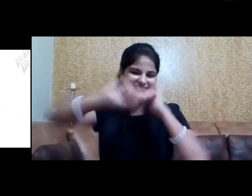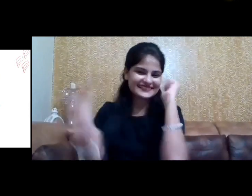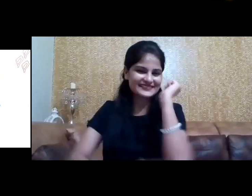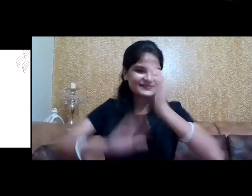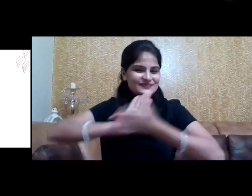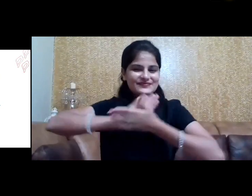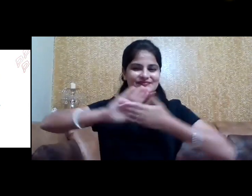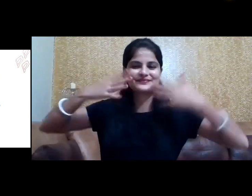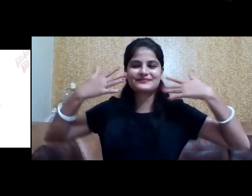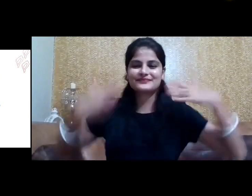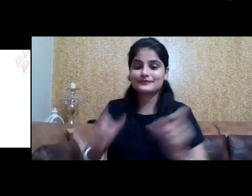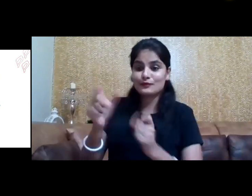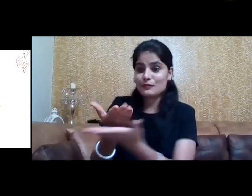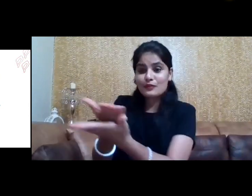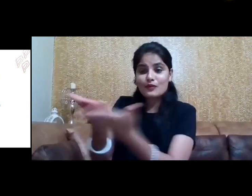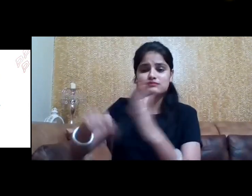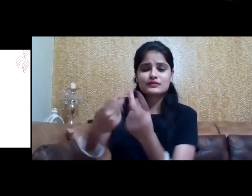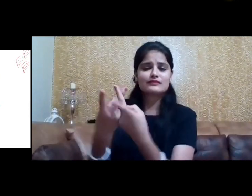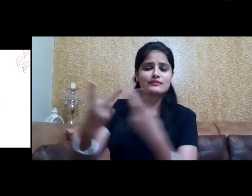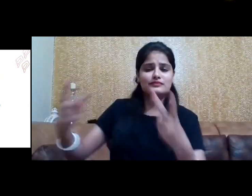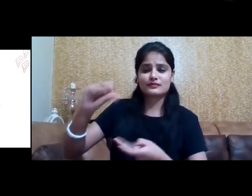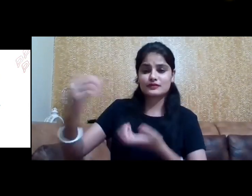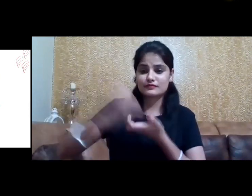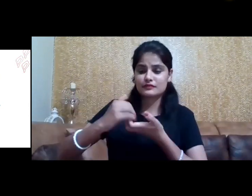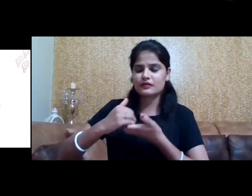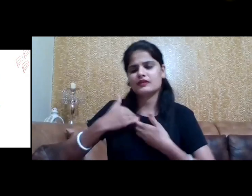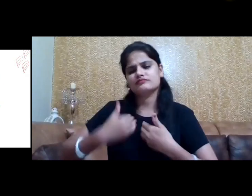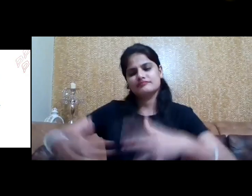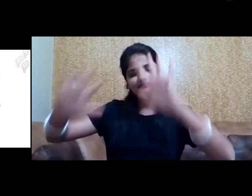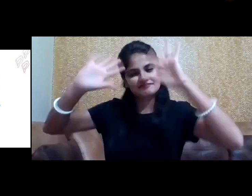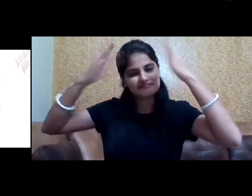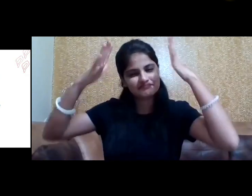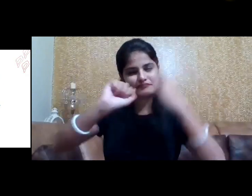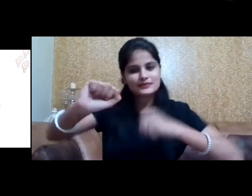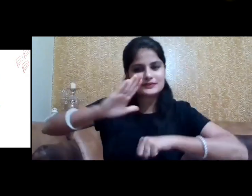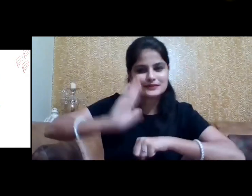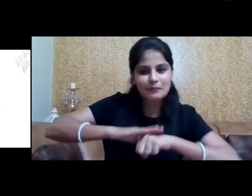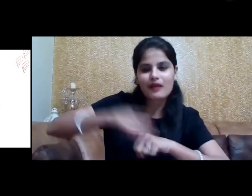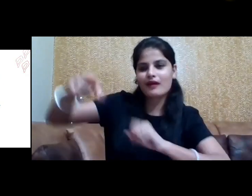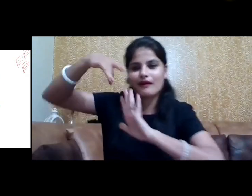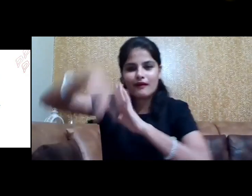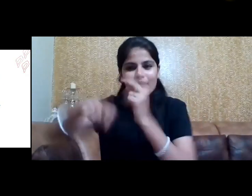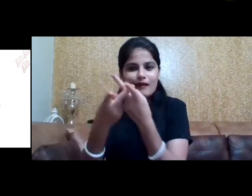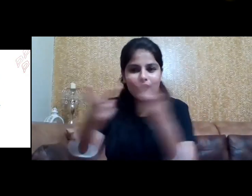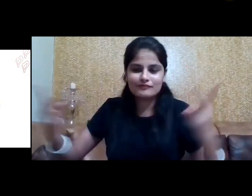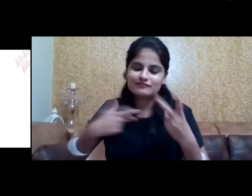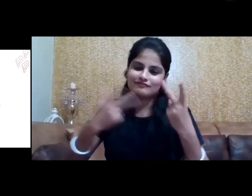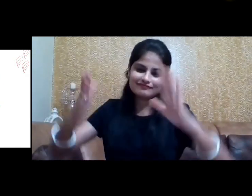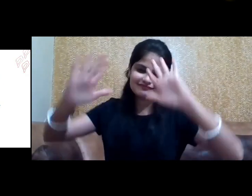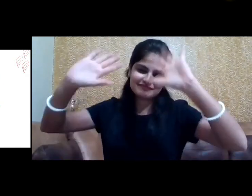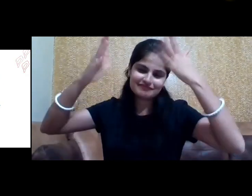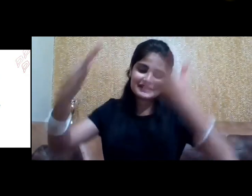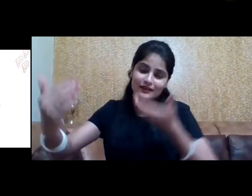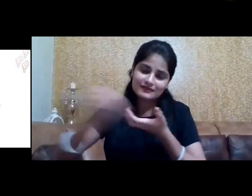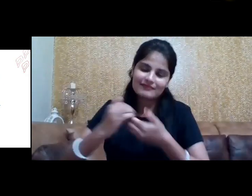Wonderful. Waving hands. That was our last partner. Thank you so much. And I would like to thank all our partners, and I would like to praise them for the work